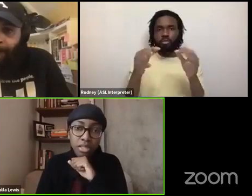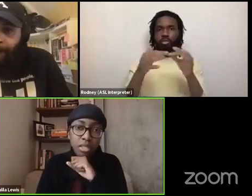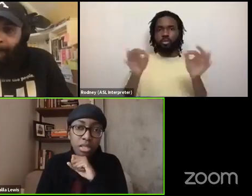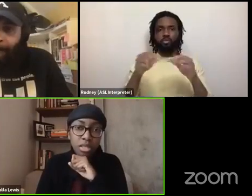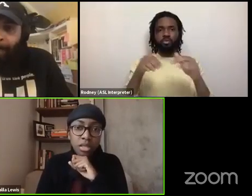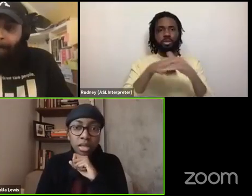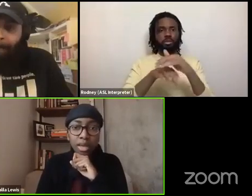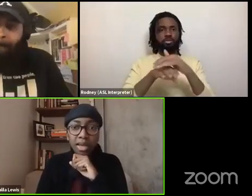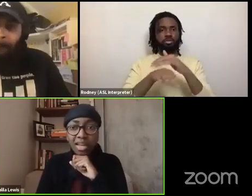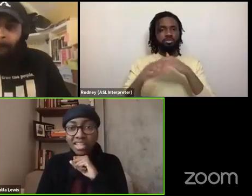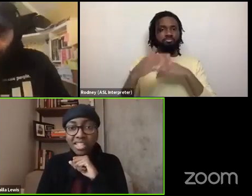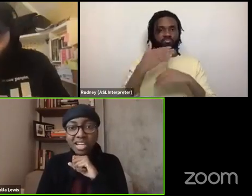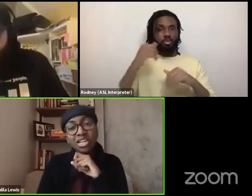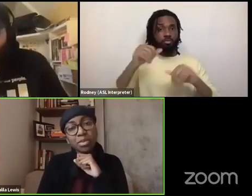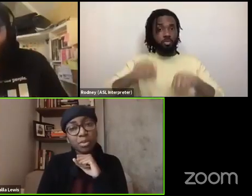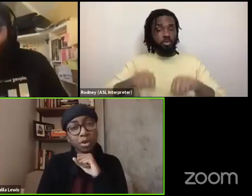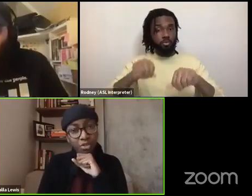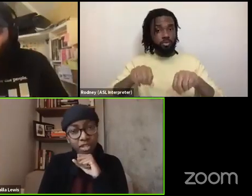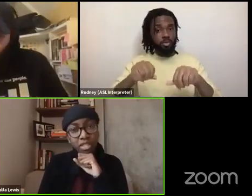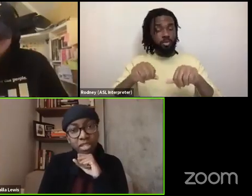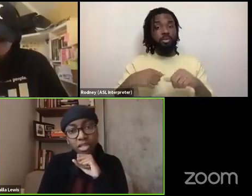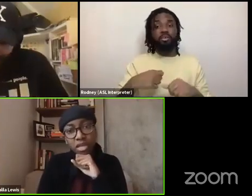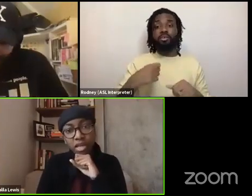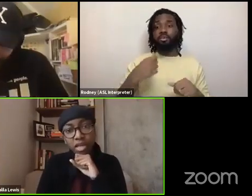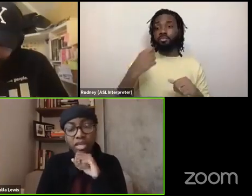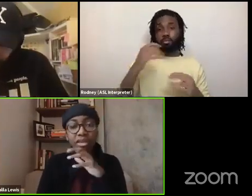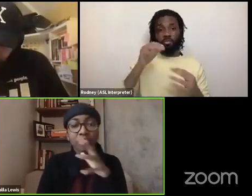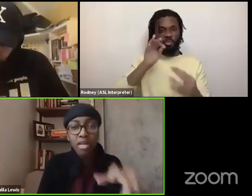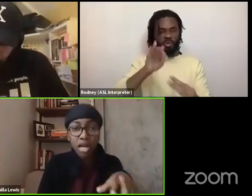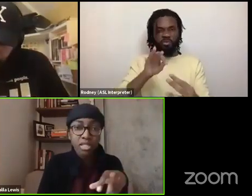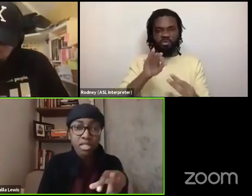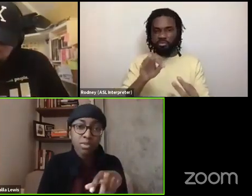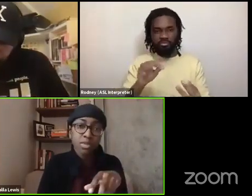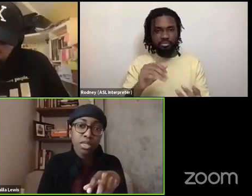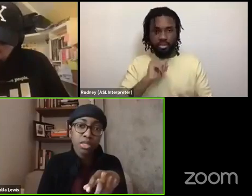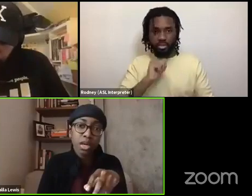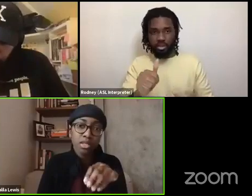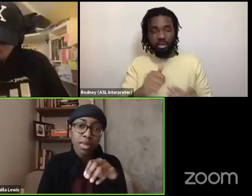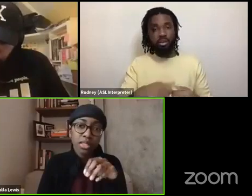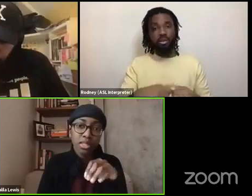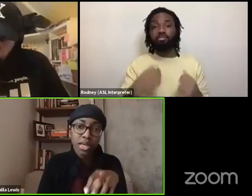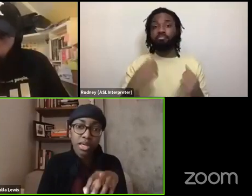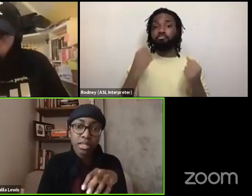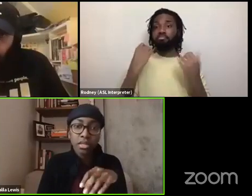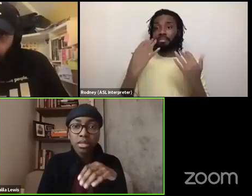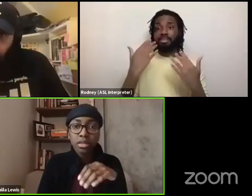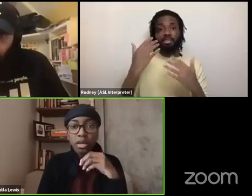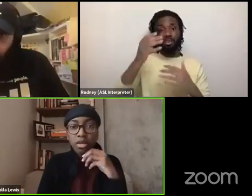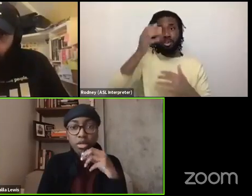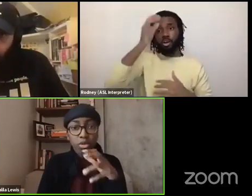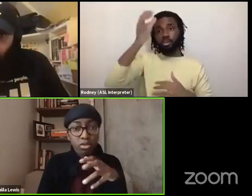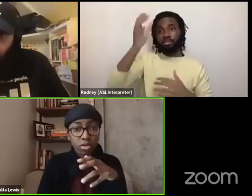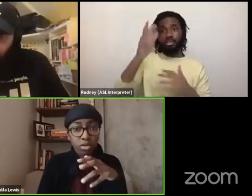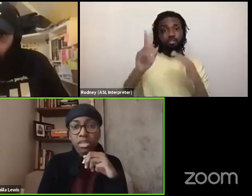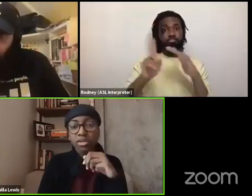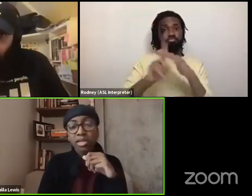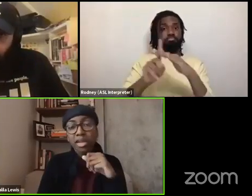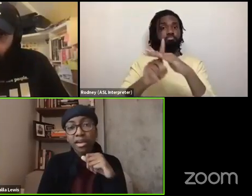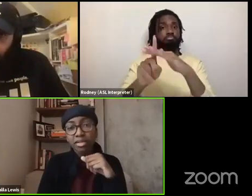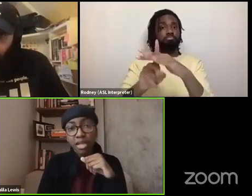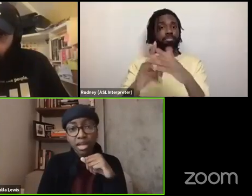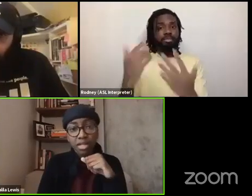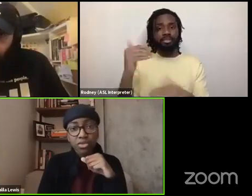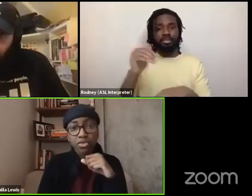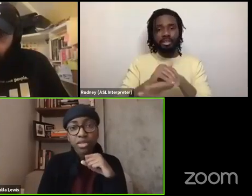abilities, and it's not going to be perfect. A lot of the concepts being talked about tonight don't necessarily